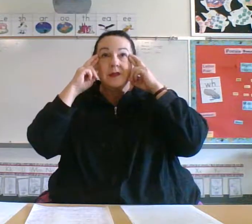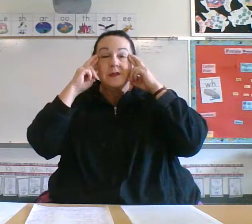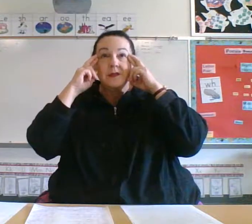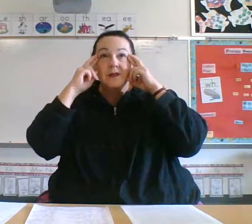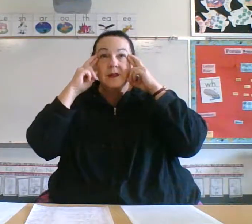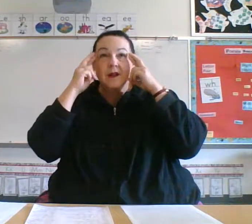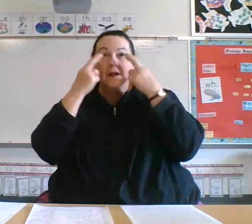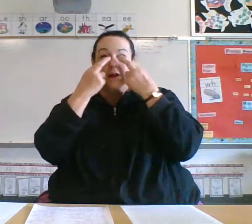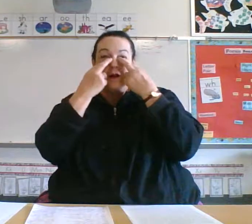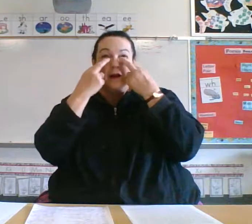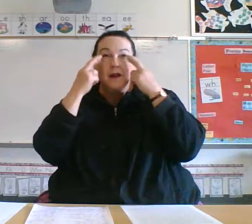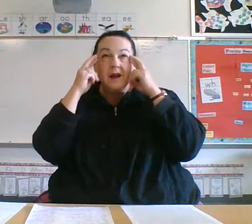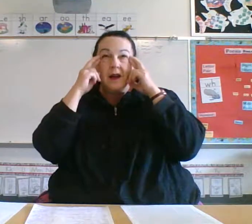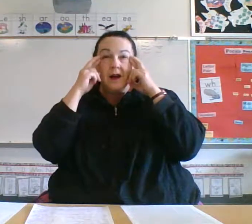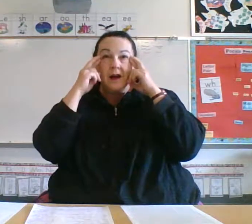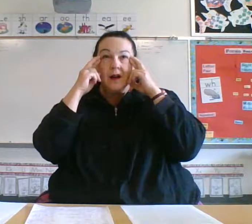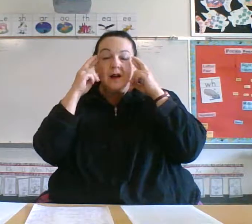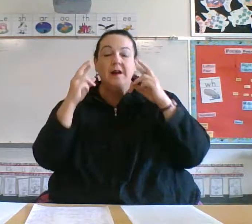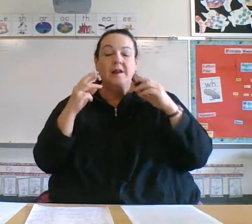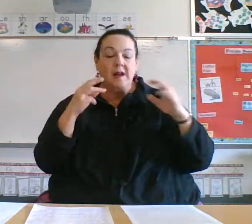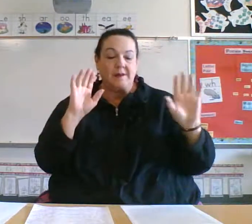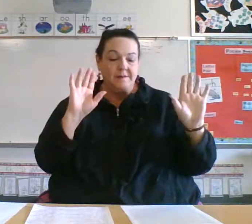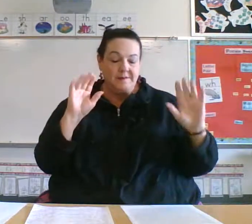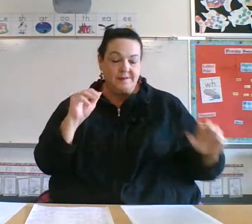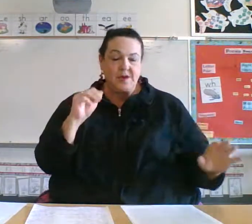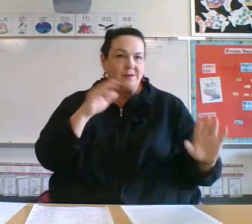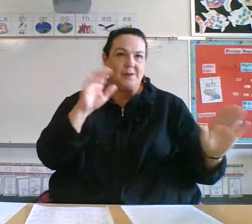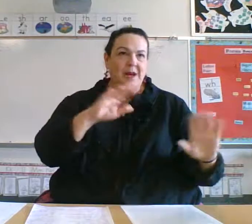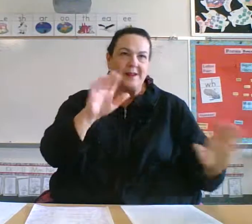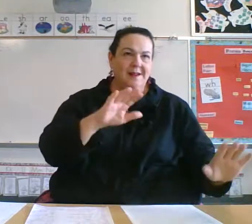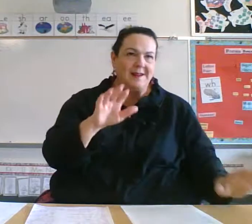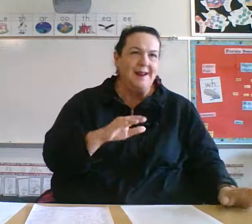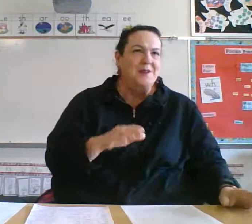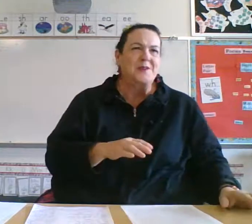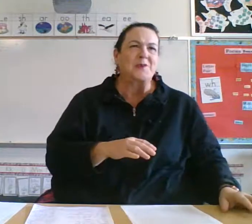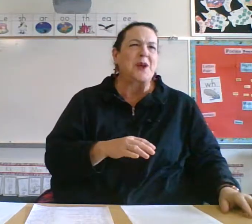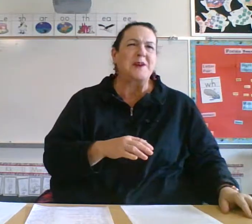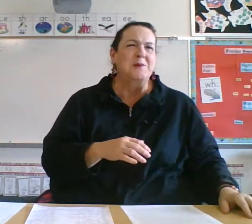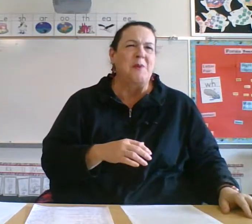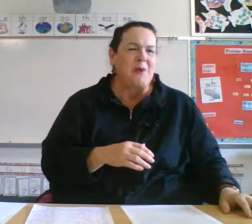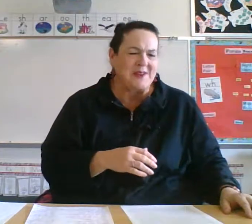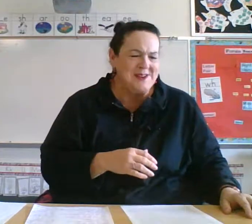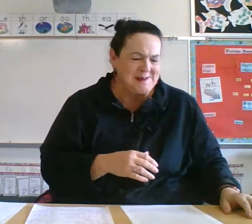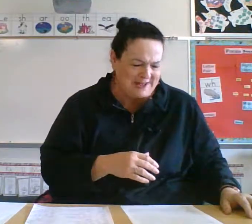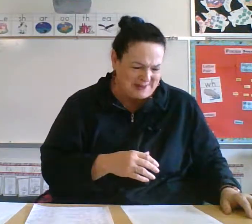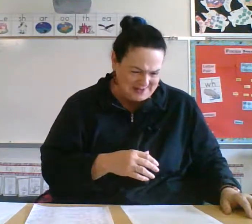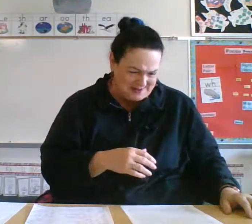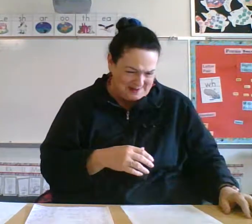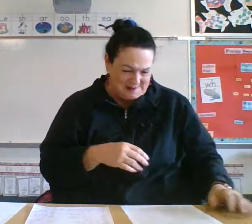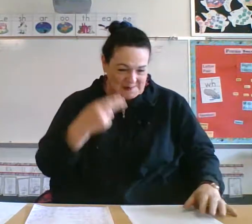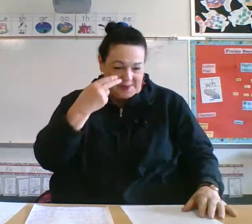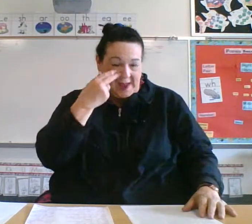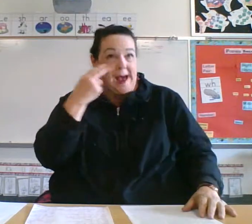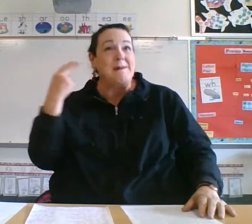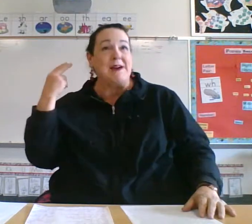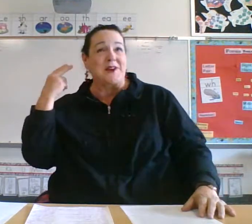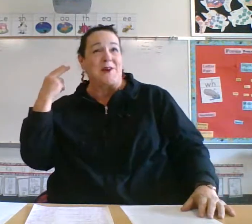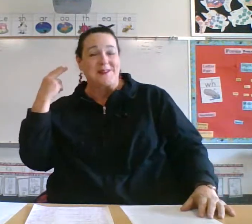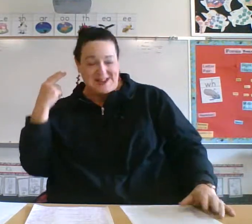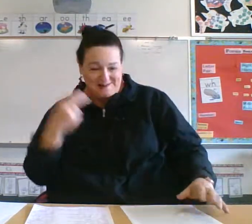this. Yeah, yeah. Don't try to do more than I'm giving you. I'm having a hard Well, I was time.